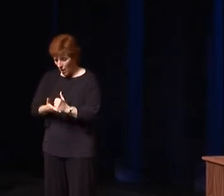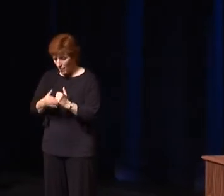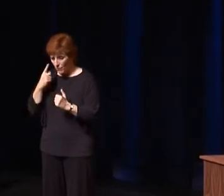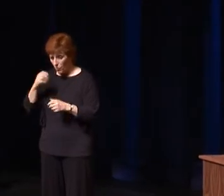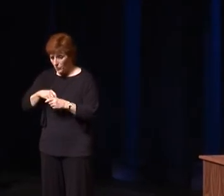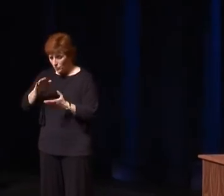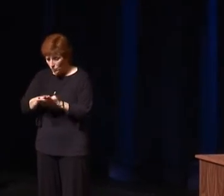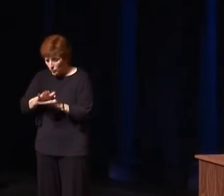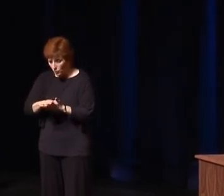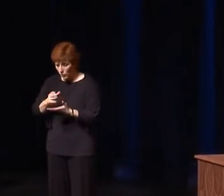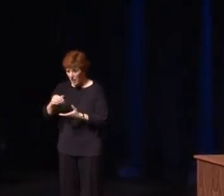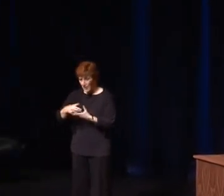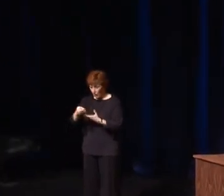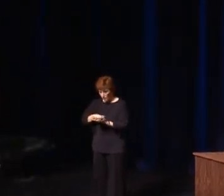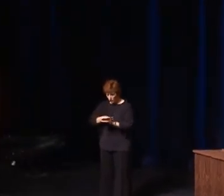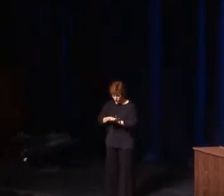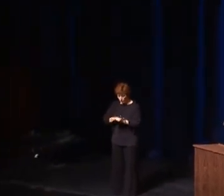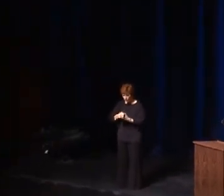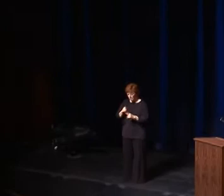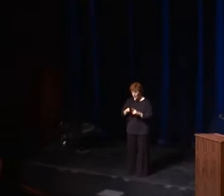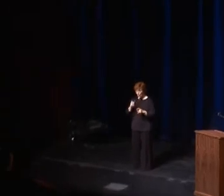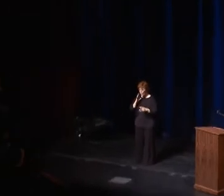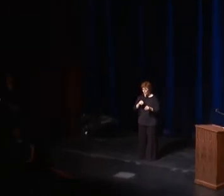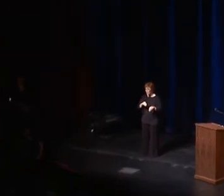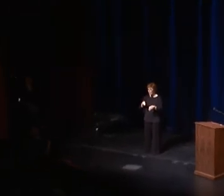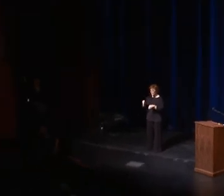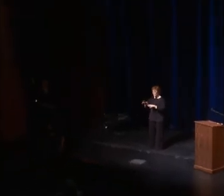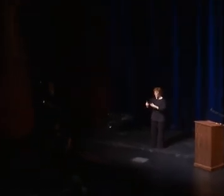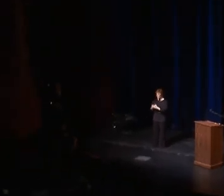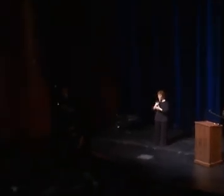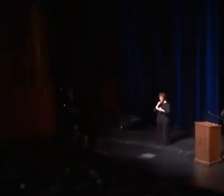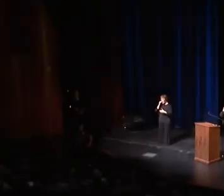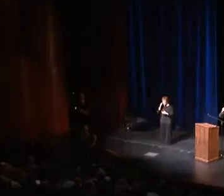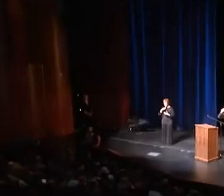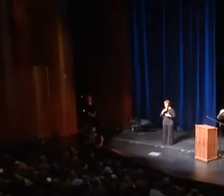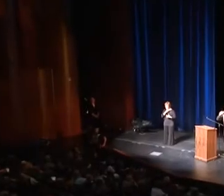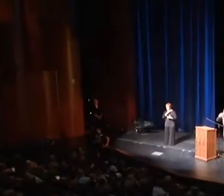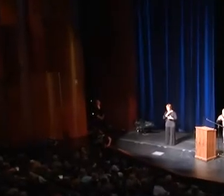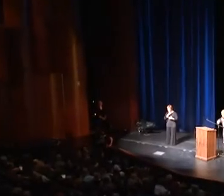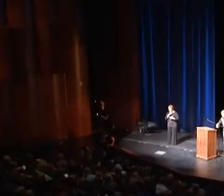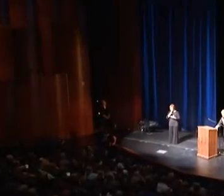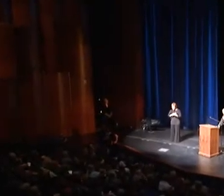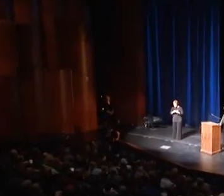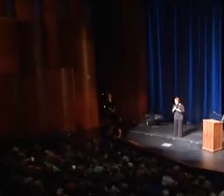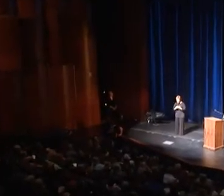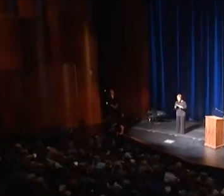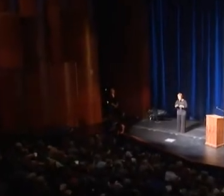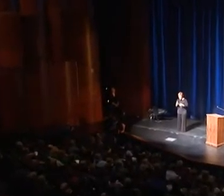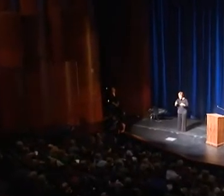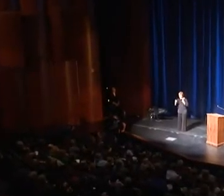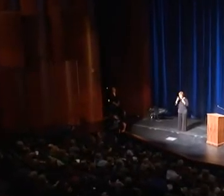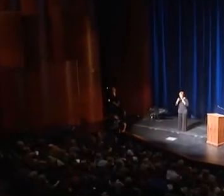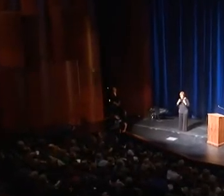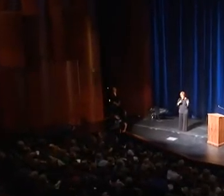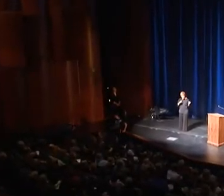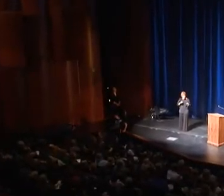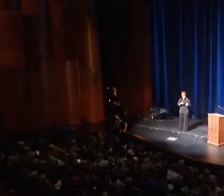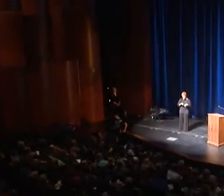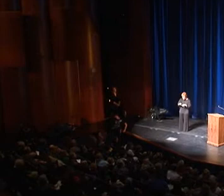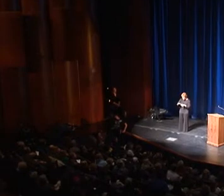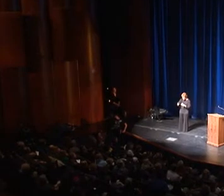his school and outside of the school, but we're going to be moving to a new home, and I'm wondering What are some important things to consider? Moving to a new